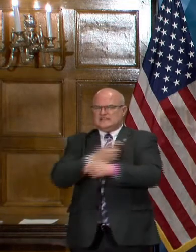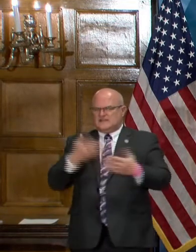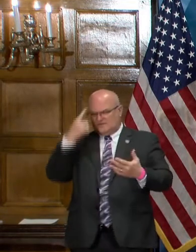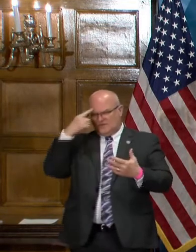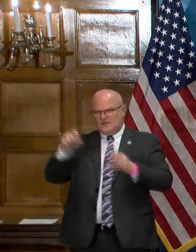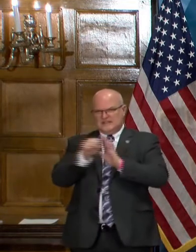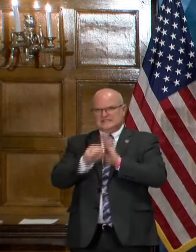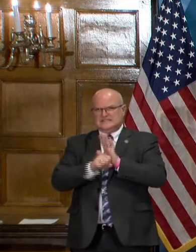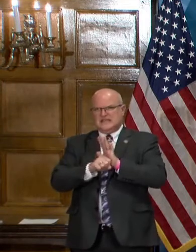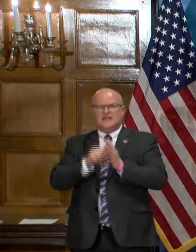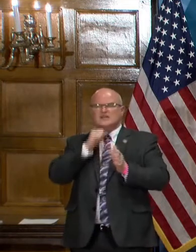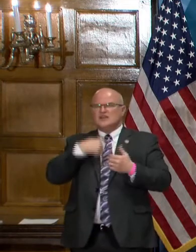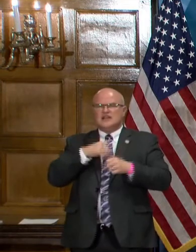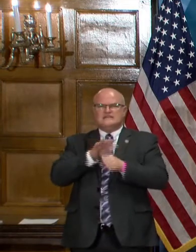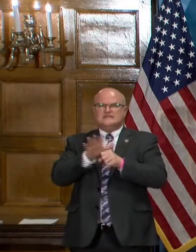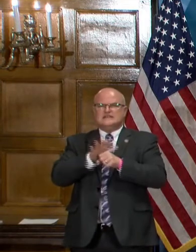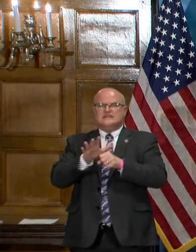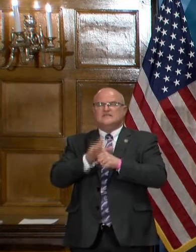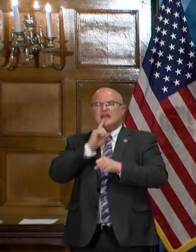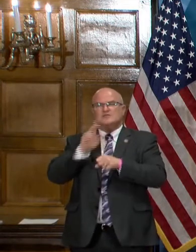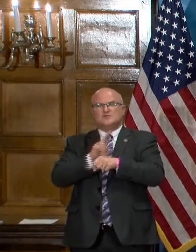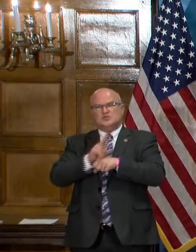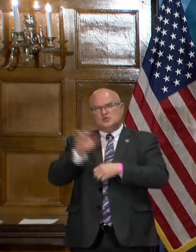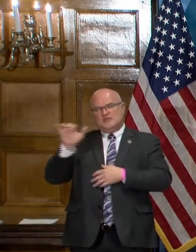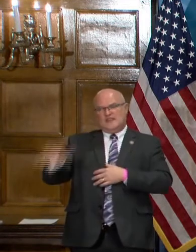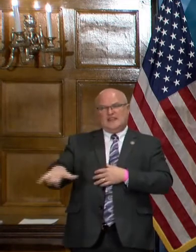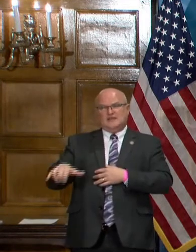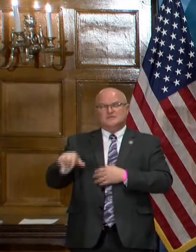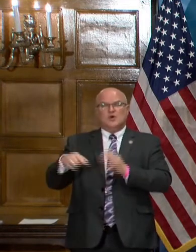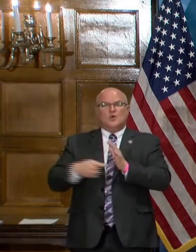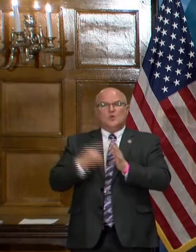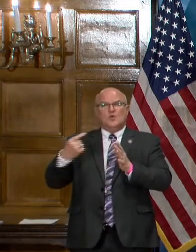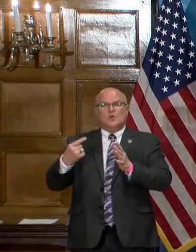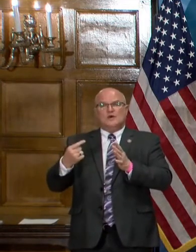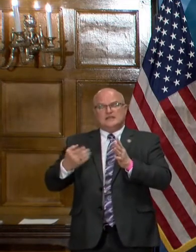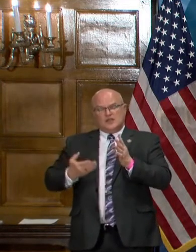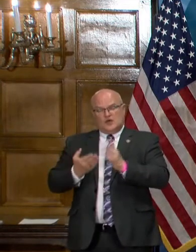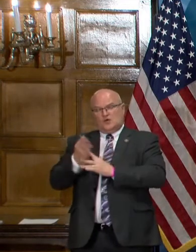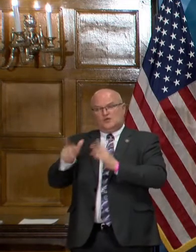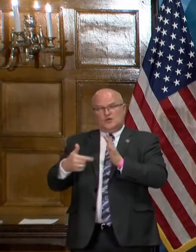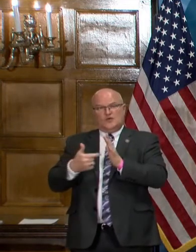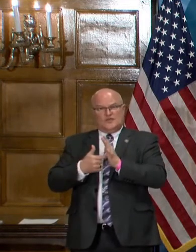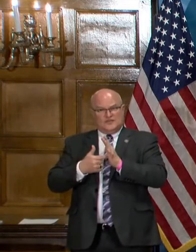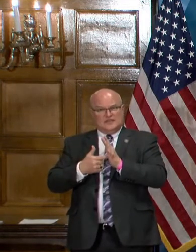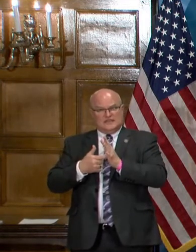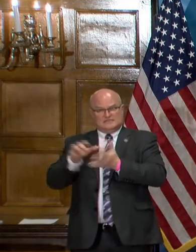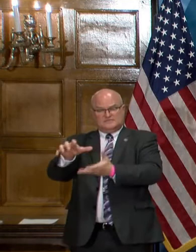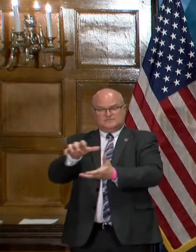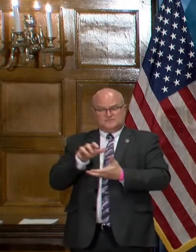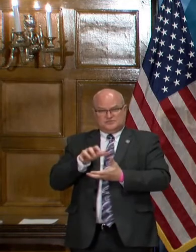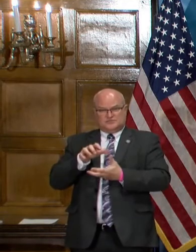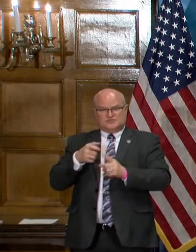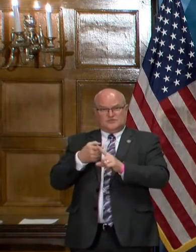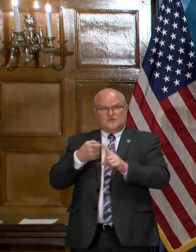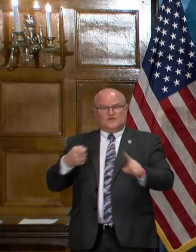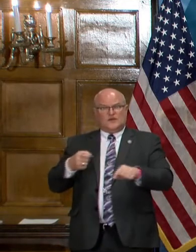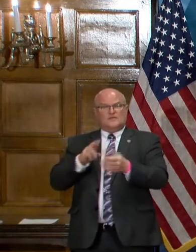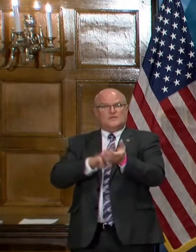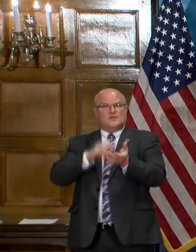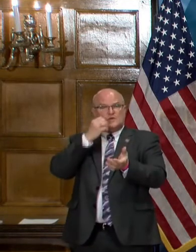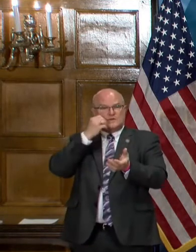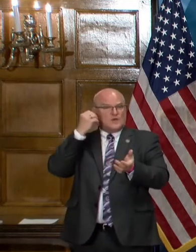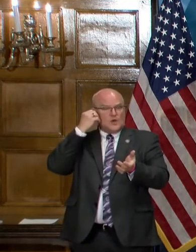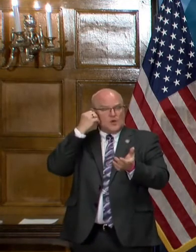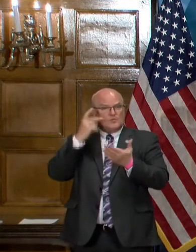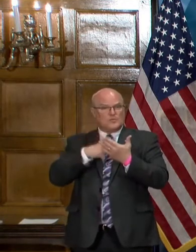don't have the volume of vaccine to actually use them. So once they burn through this allocation that we reclaimed from the long-term care